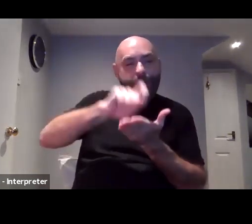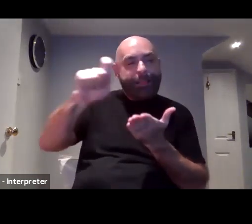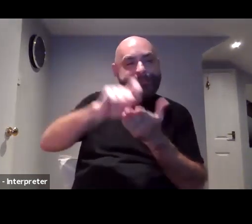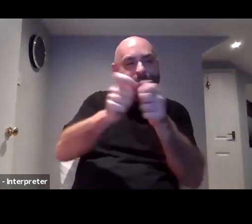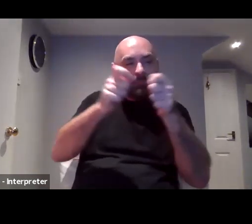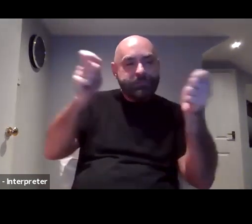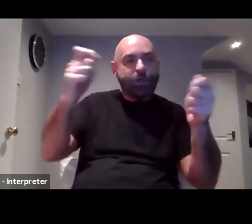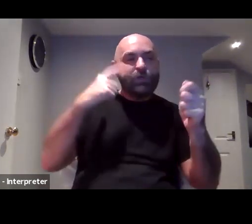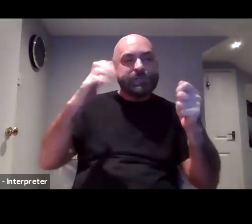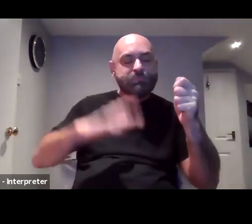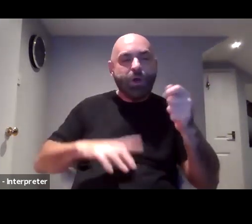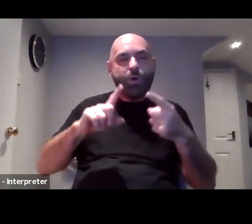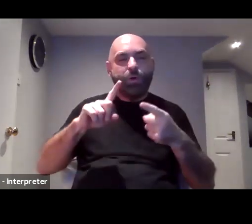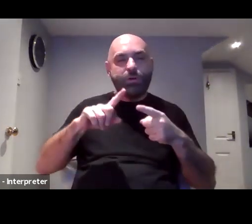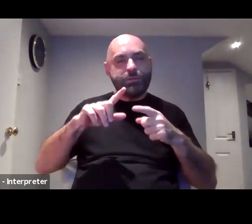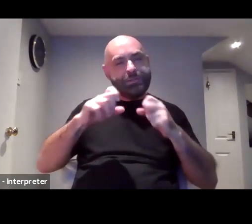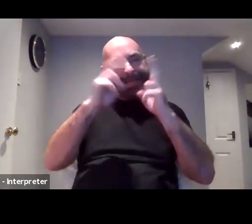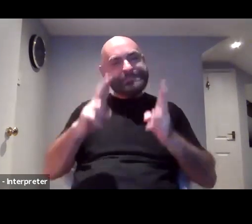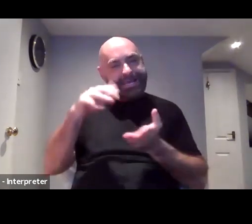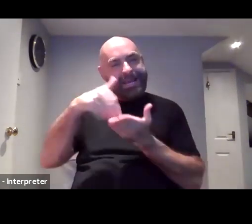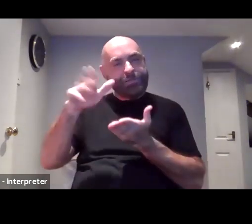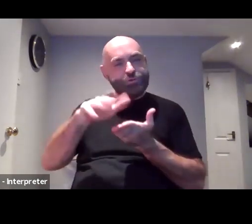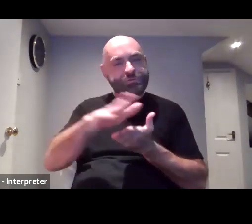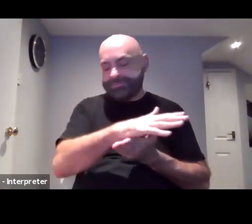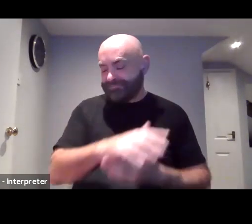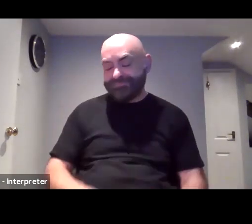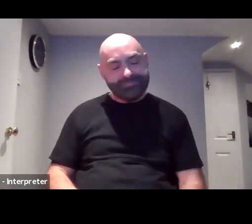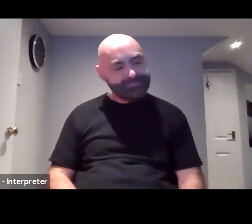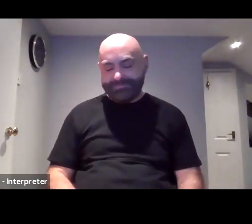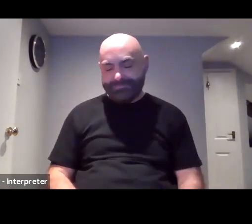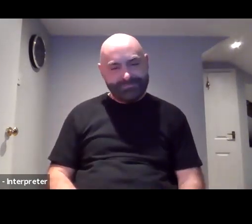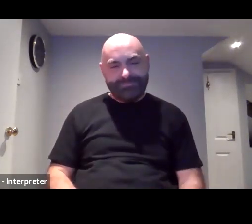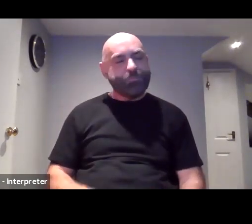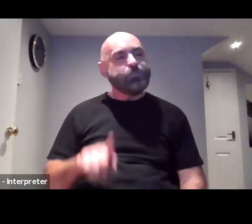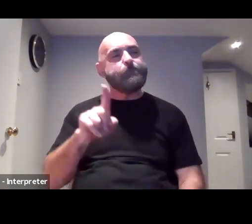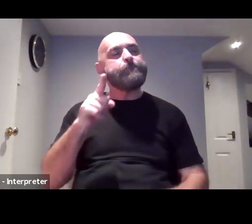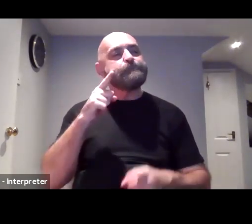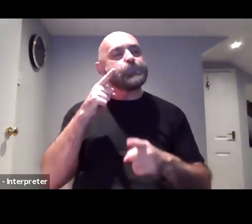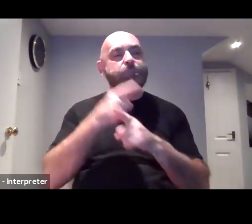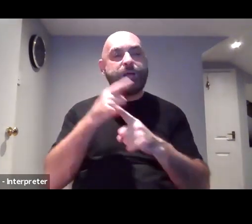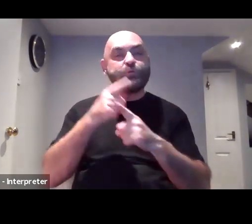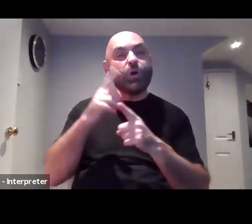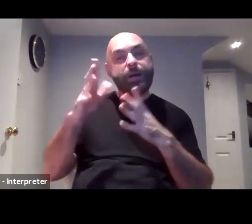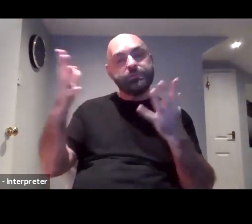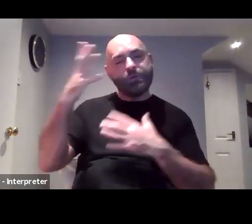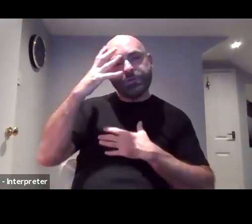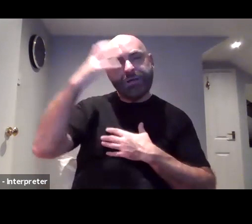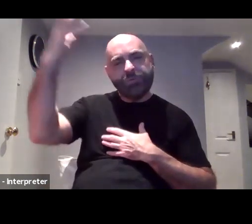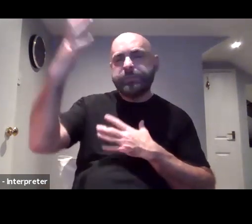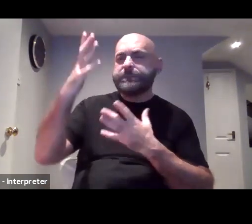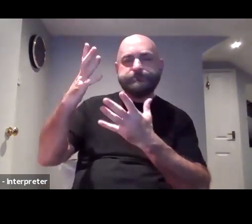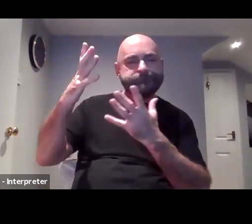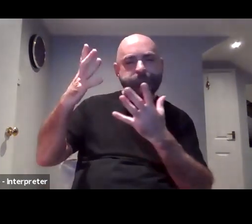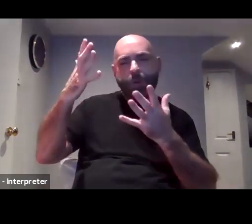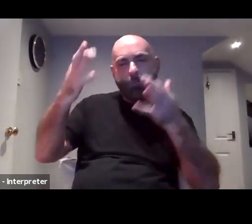just below estate agents. When I talk about quality of governance and